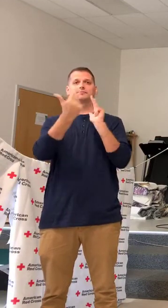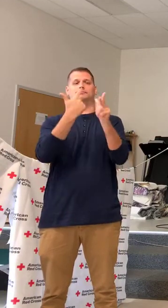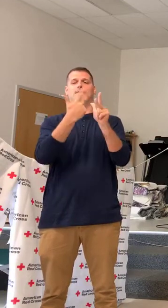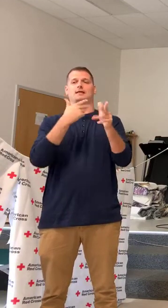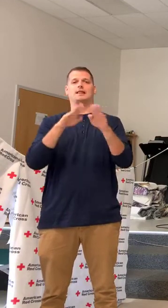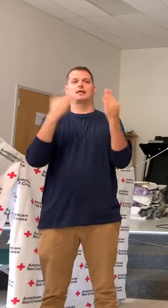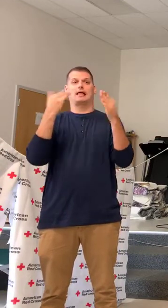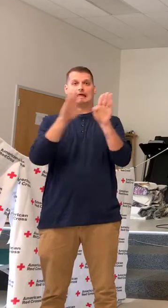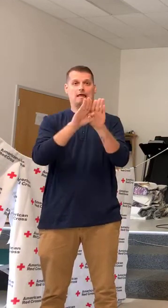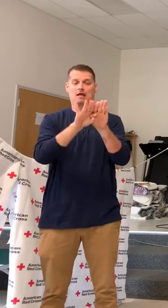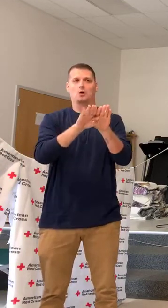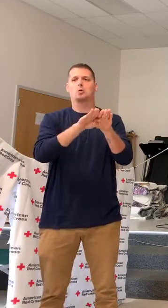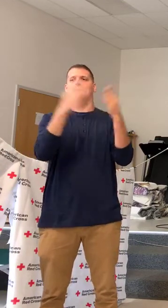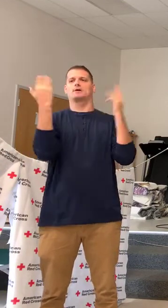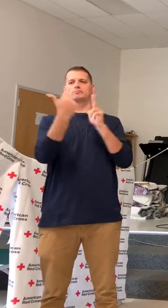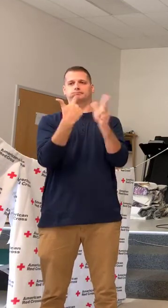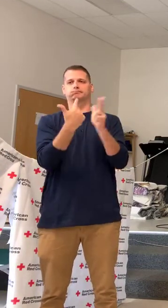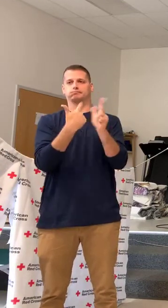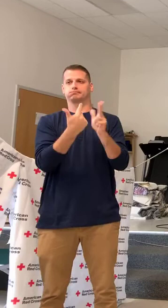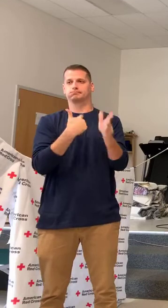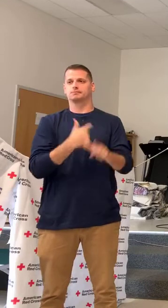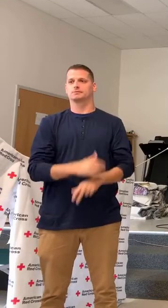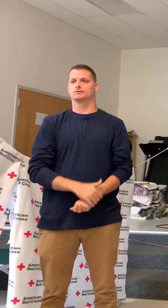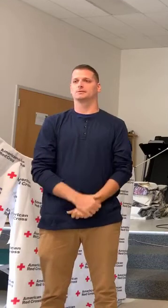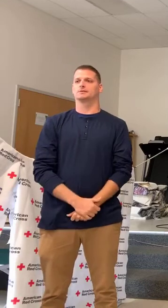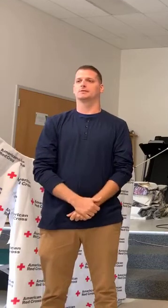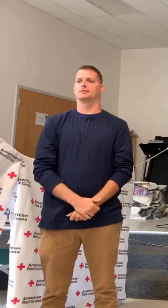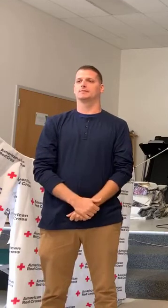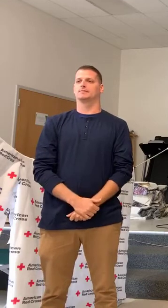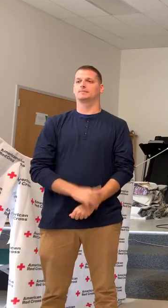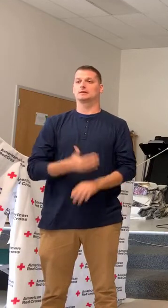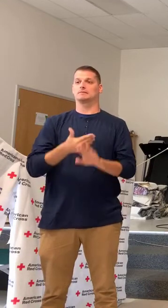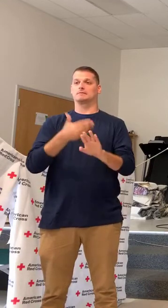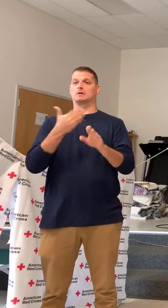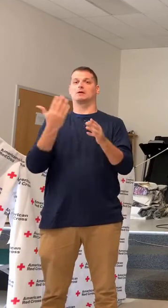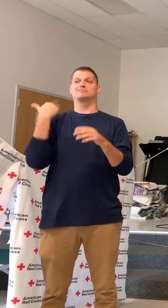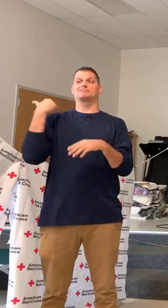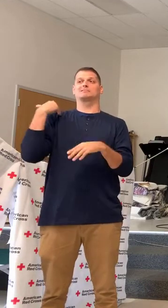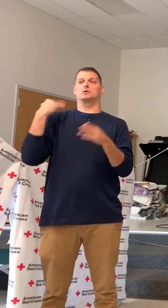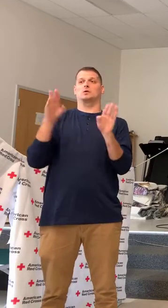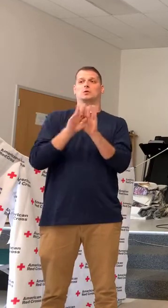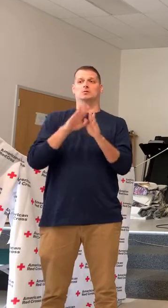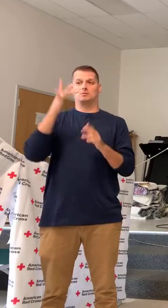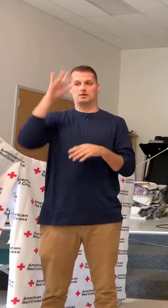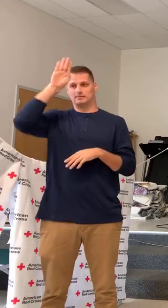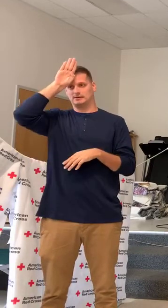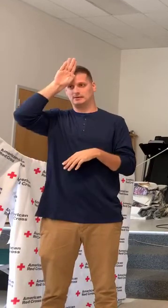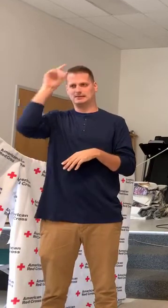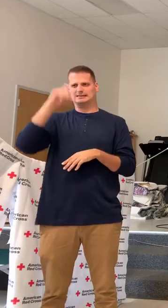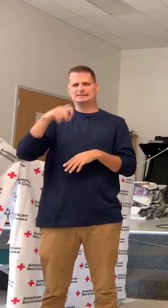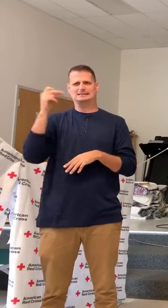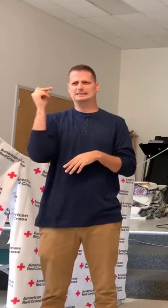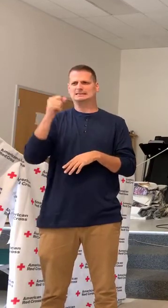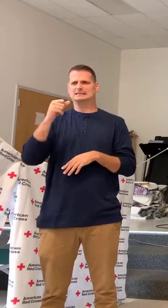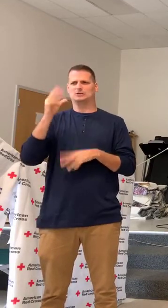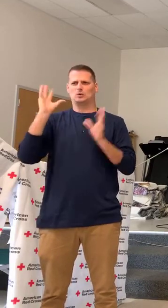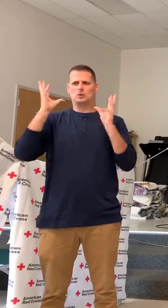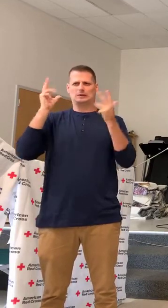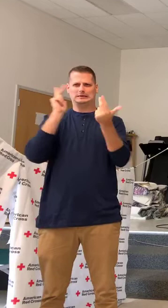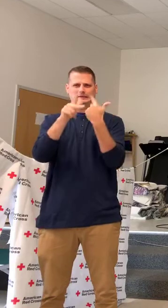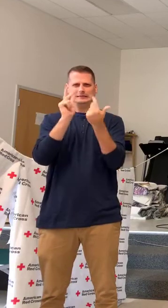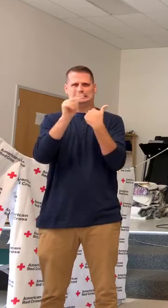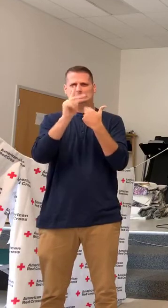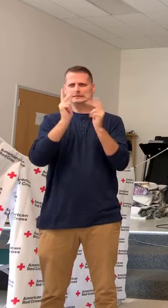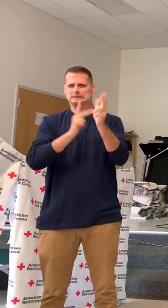partially shut down, is firefighter and public safety. We feel we're at a point now where the smoke, which was a real issue early on, has